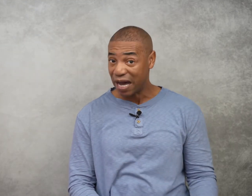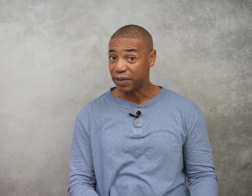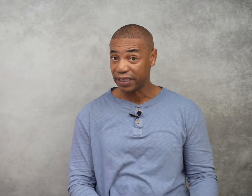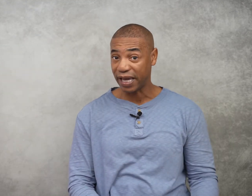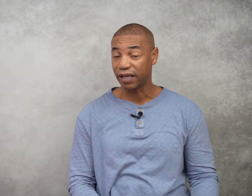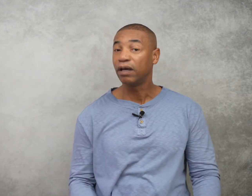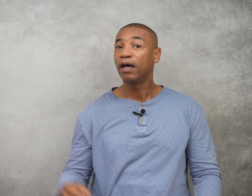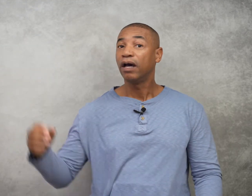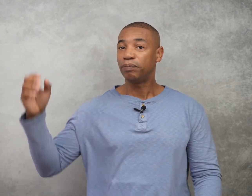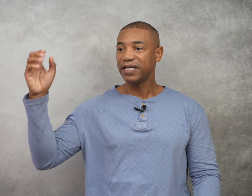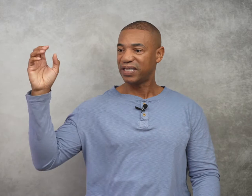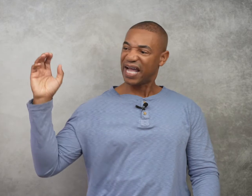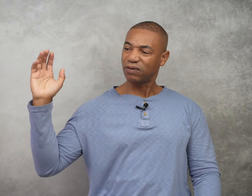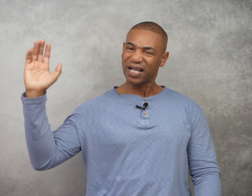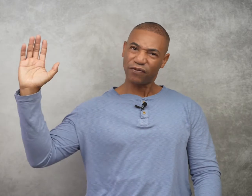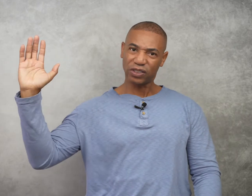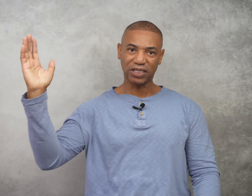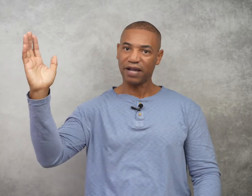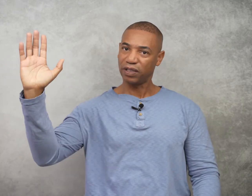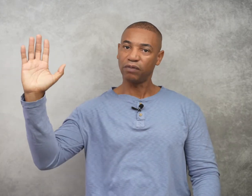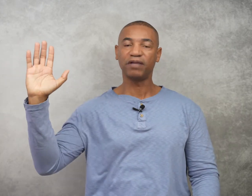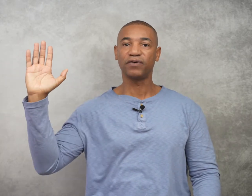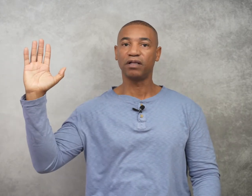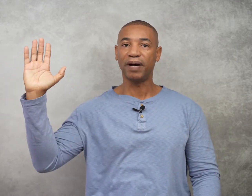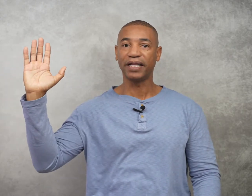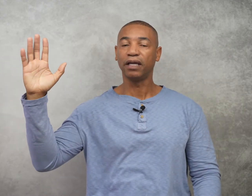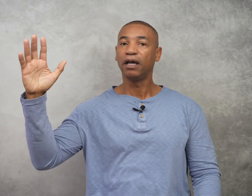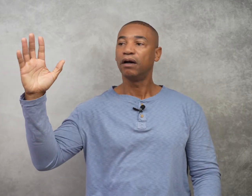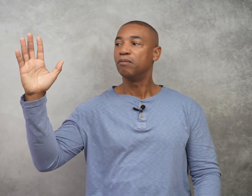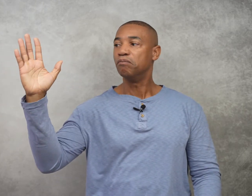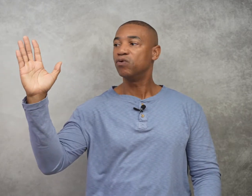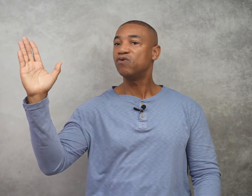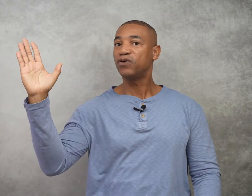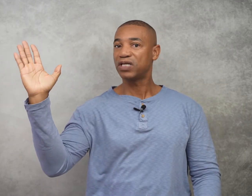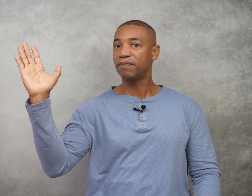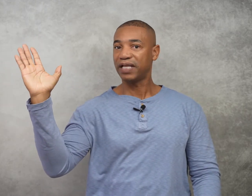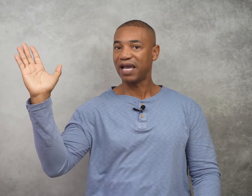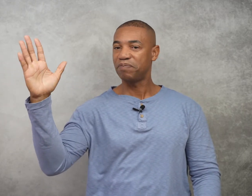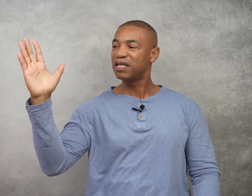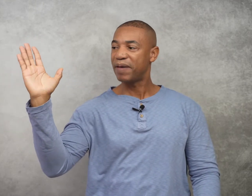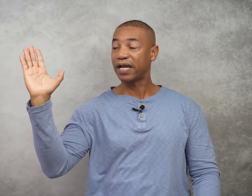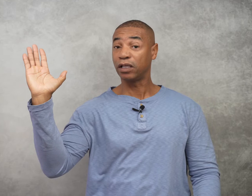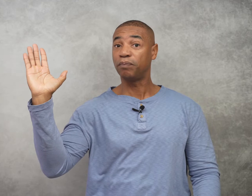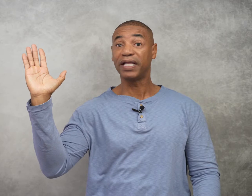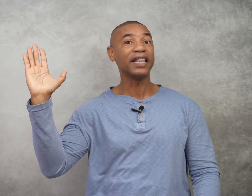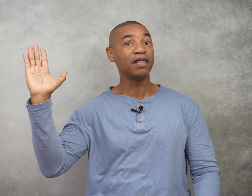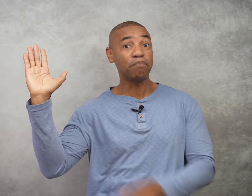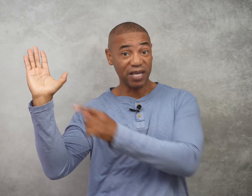dominant hand, place that out kind of on the side, but a little bit in front of the body. Move your dominant hand, bend it back a little bit, and then pivot